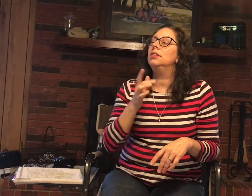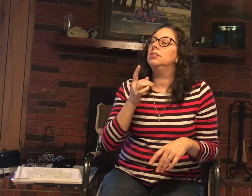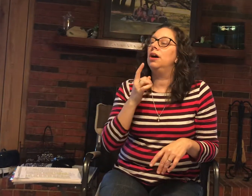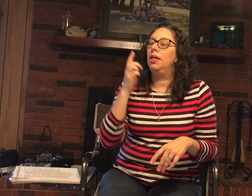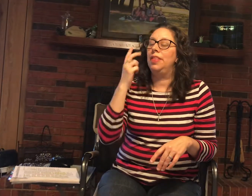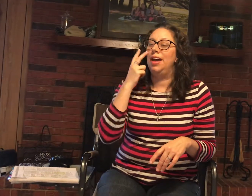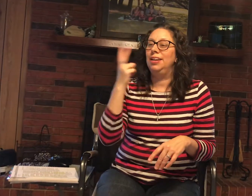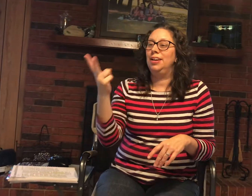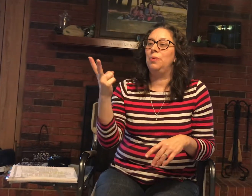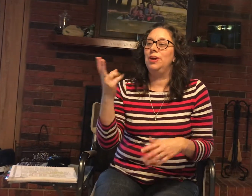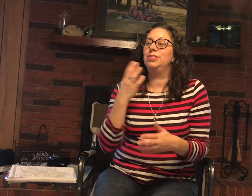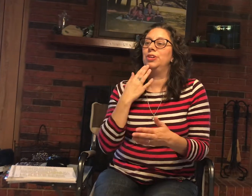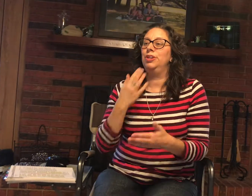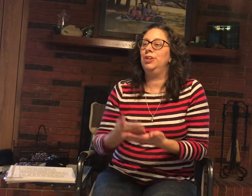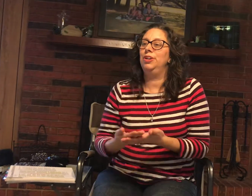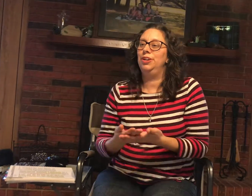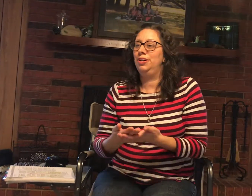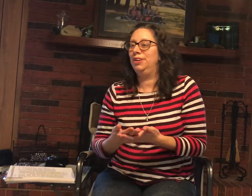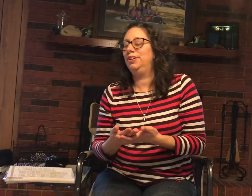saw that it was good.